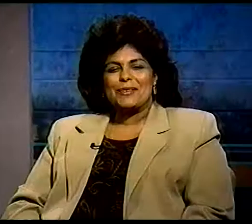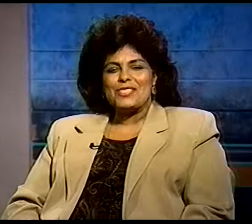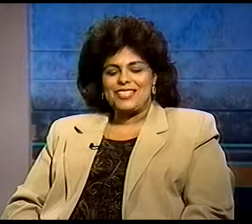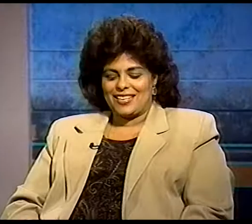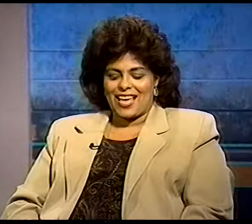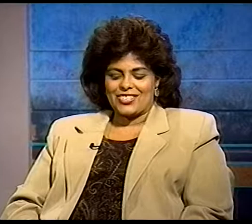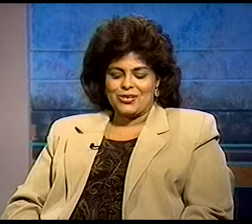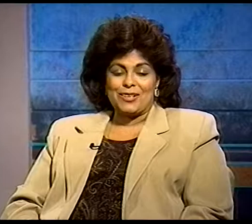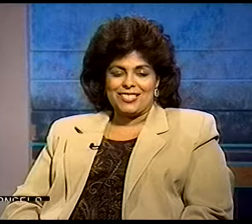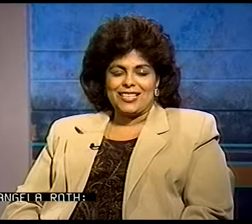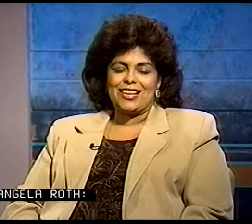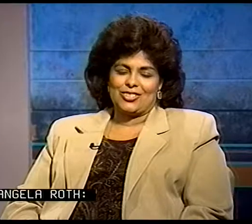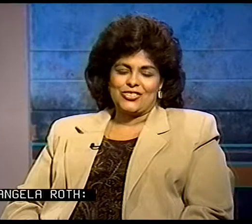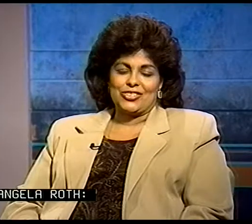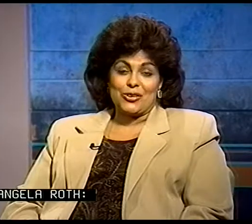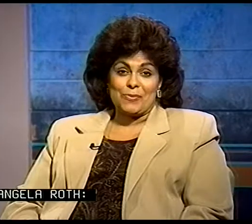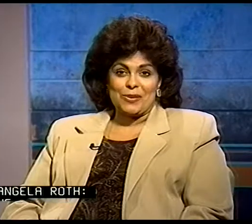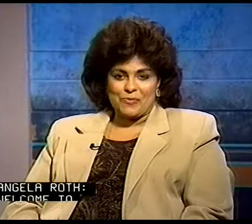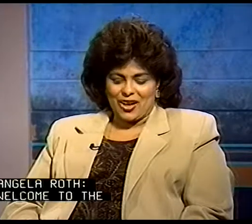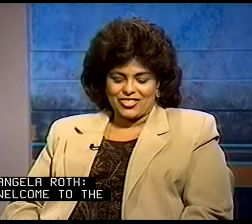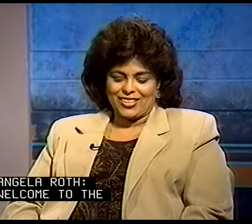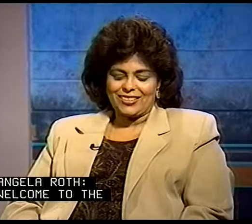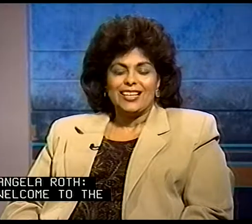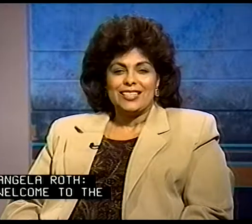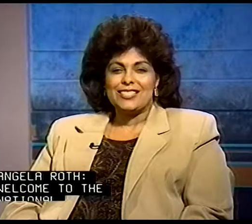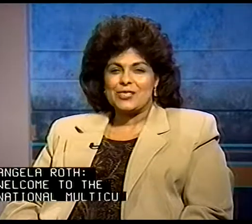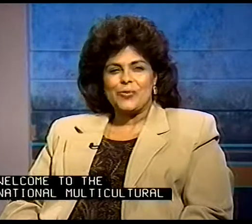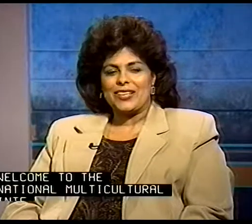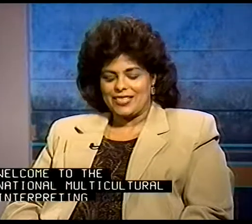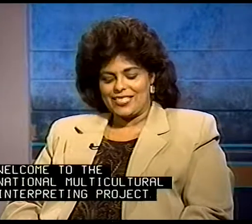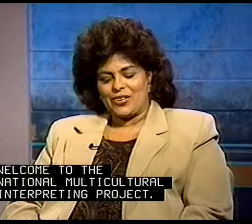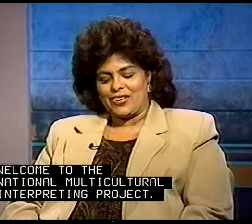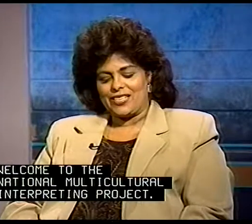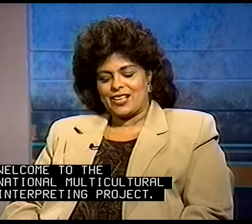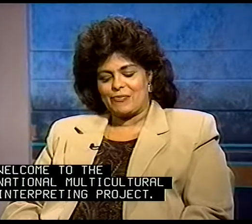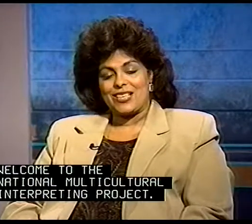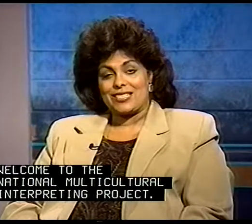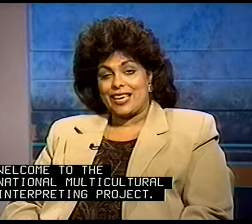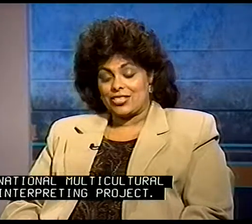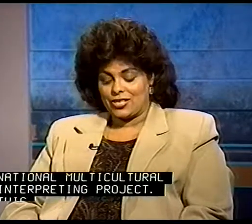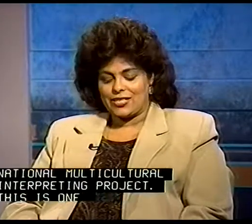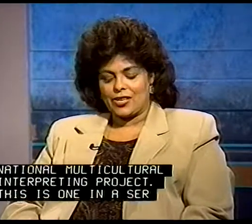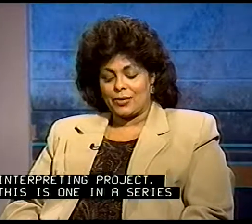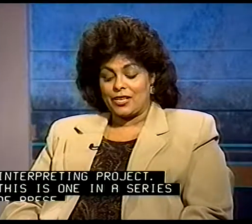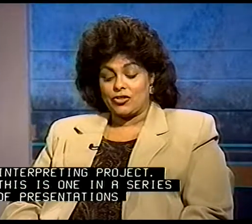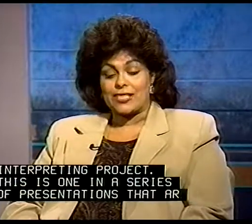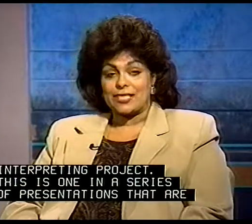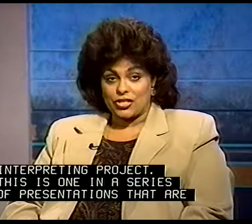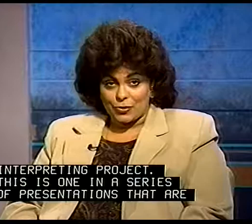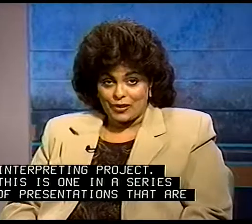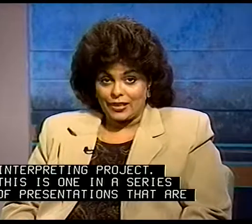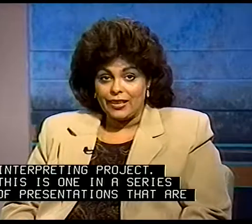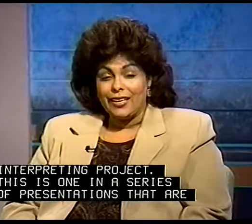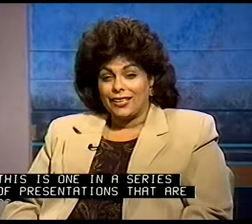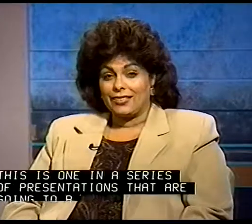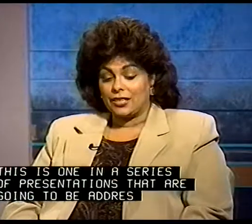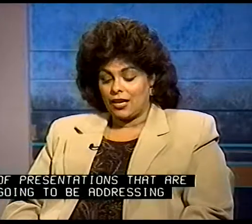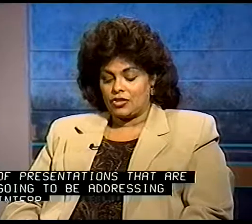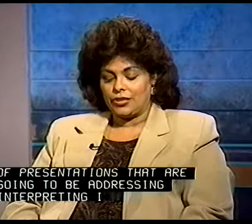Welcome to the National Multicultural Interpreting Project. This is one in a series of presentations that are going to be addressing interpreting in the